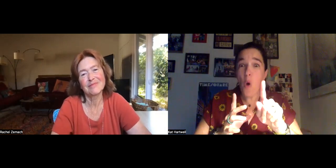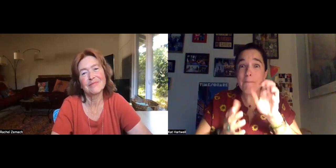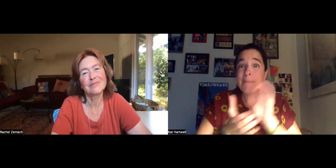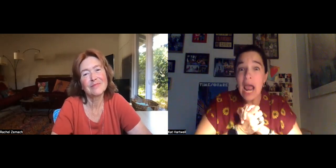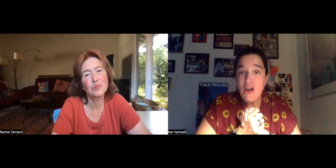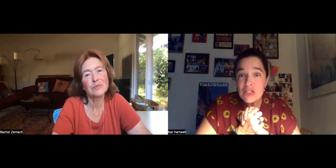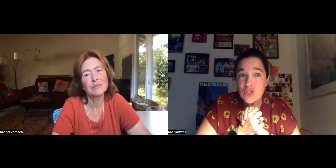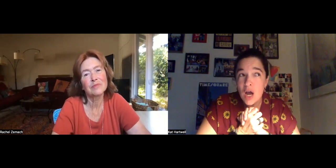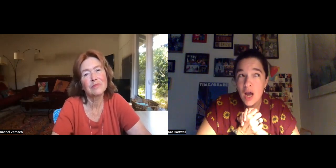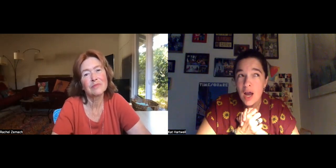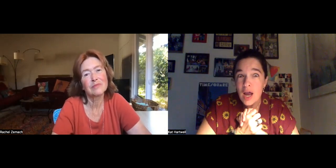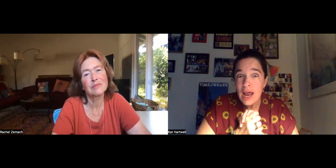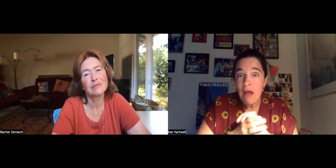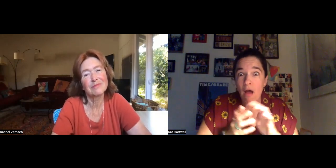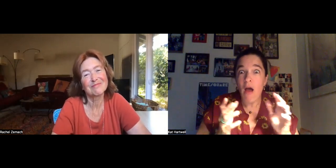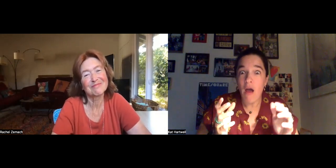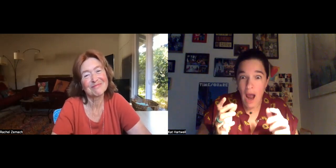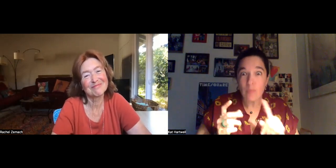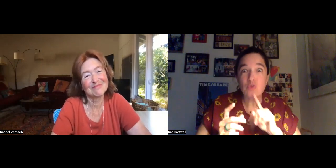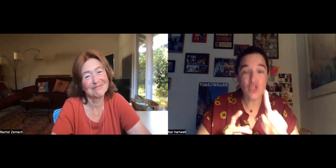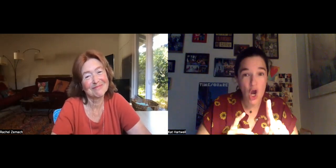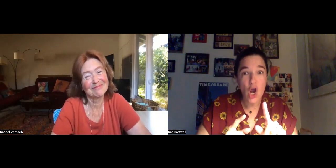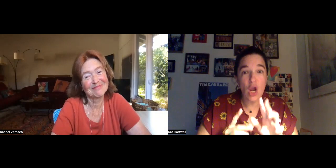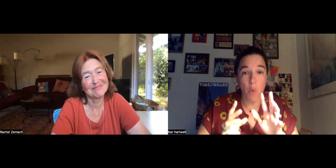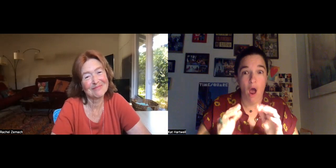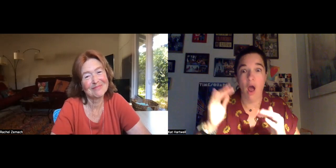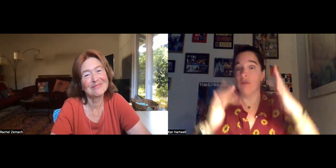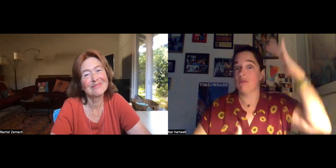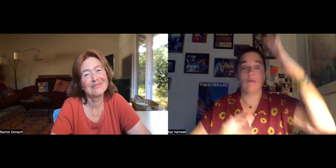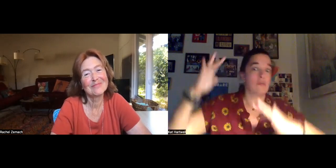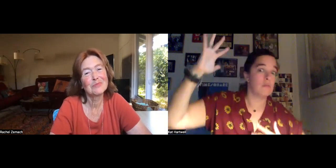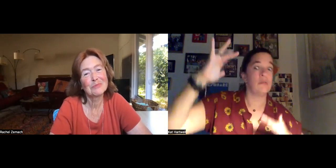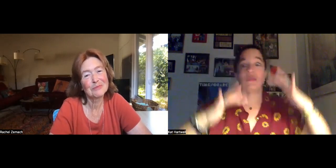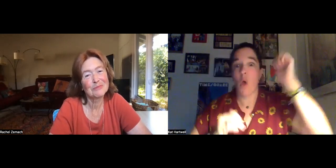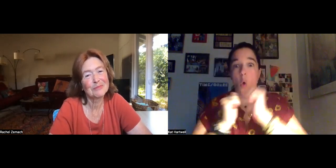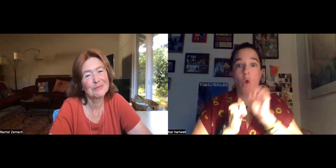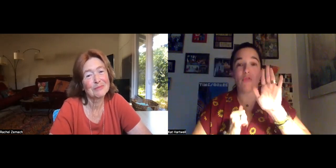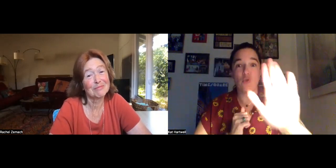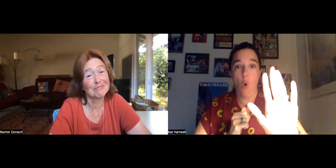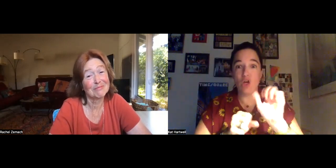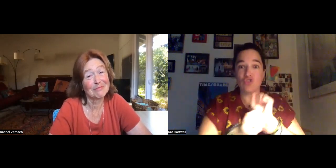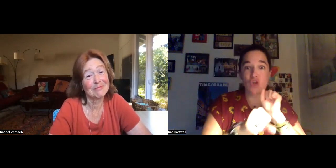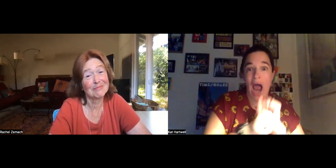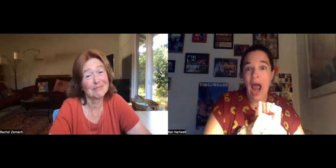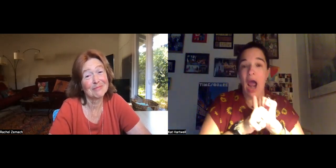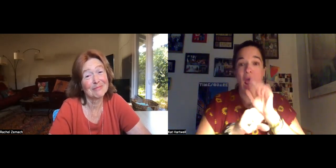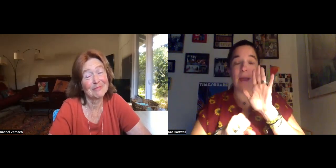Your match, I'm sure it was with your job